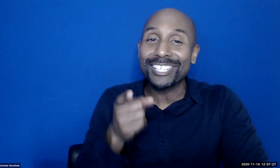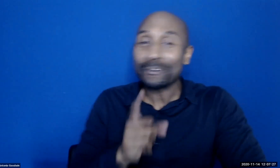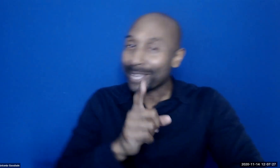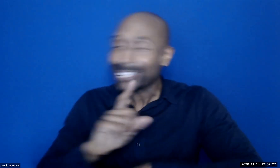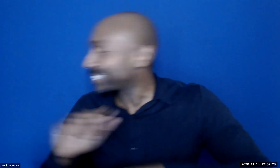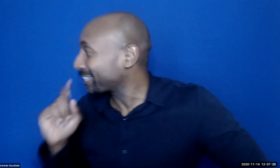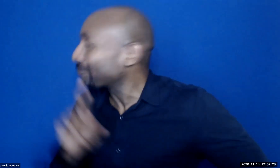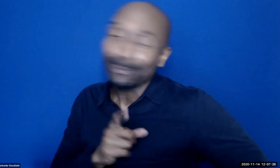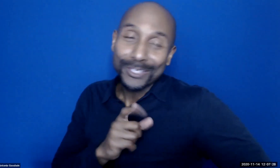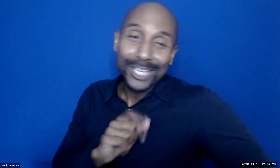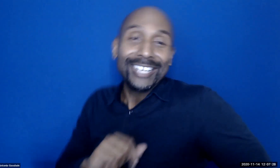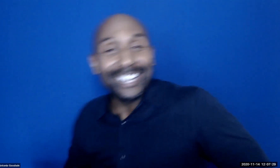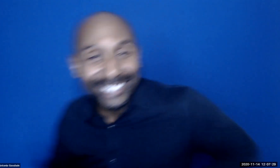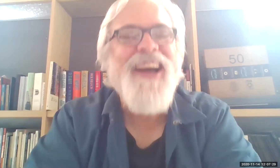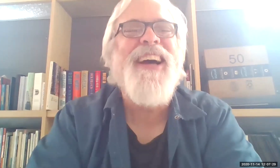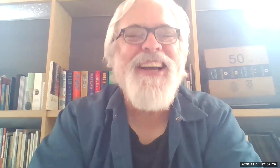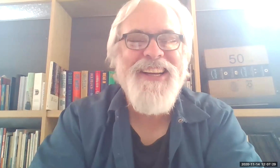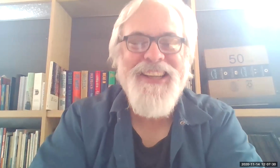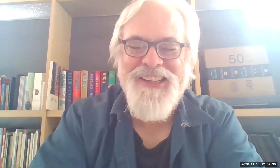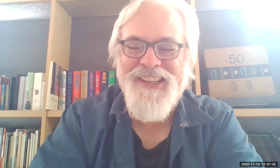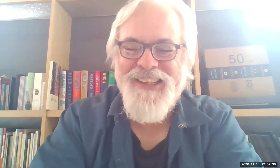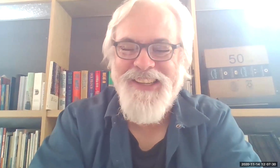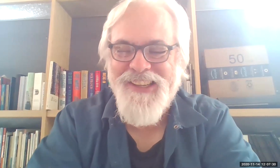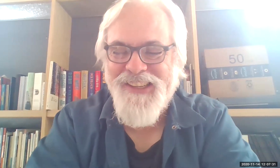English teacher. Makes sense. It comes from you, John. Yeah.